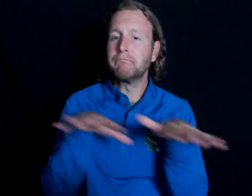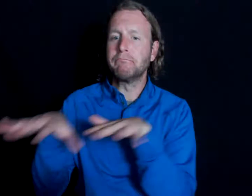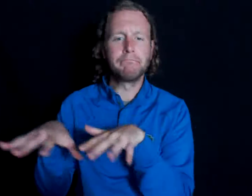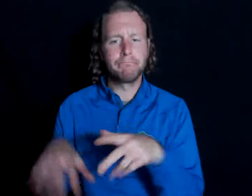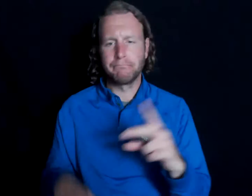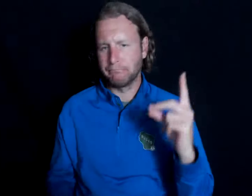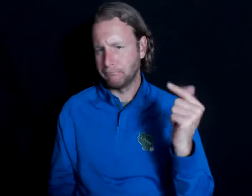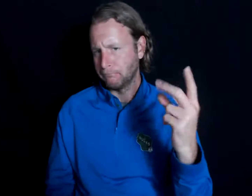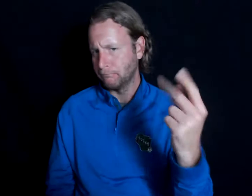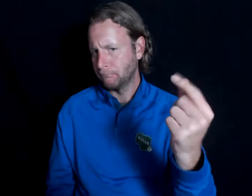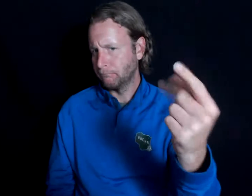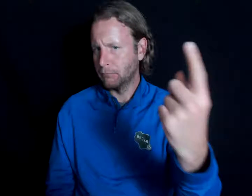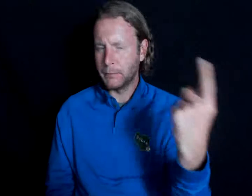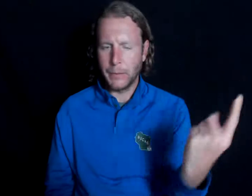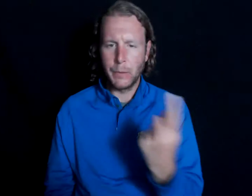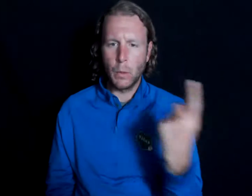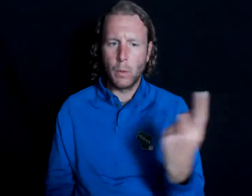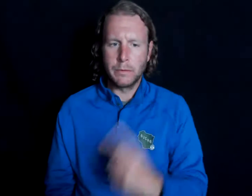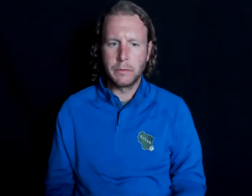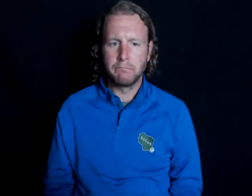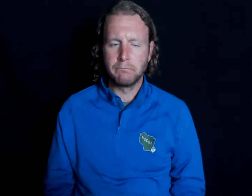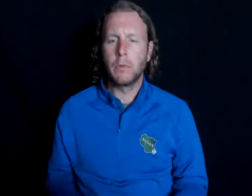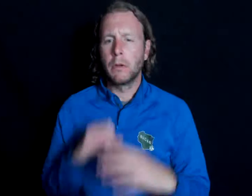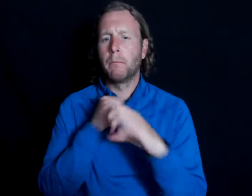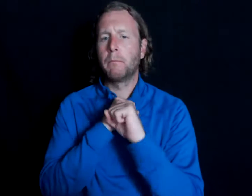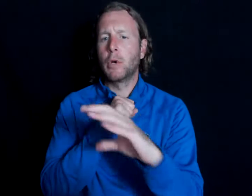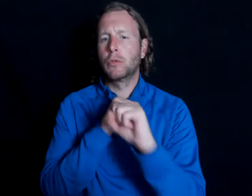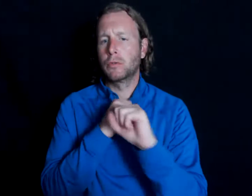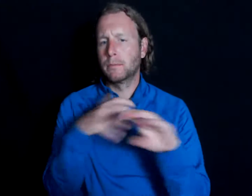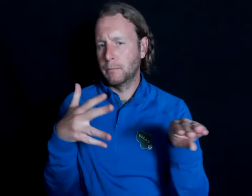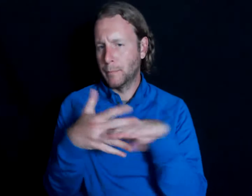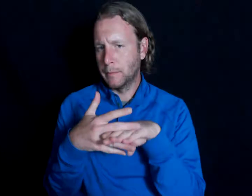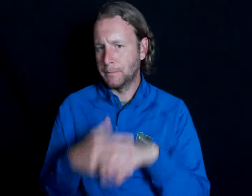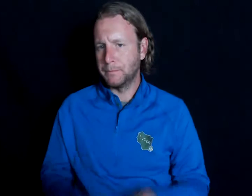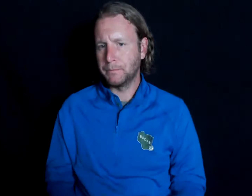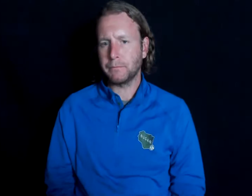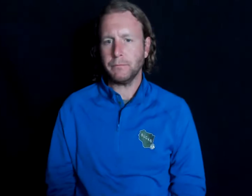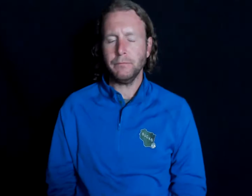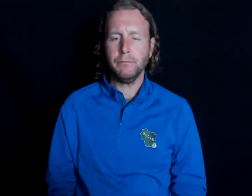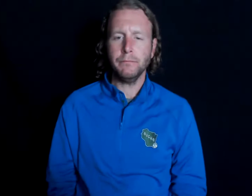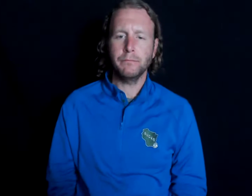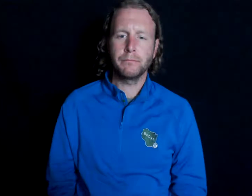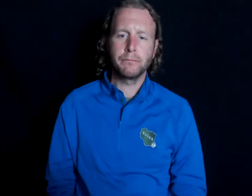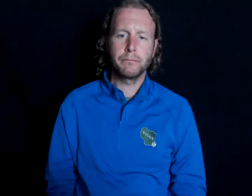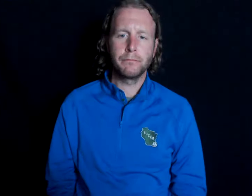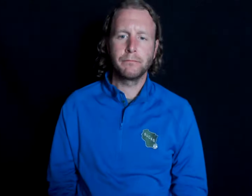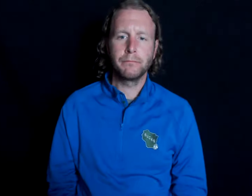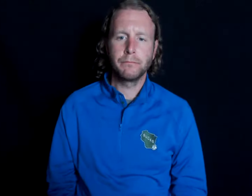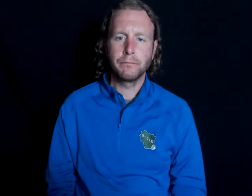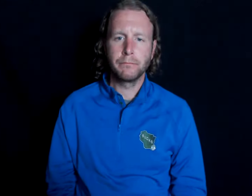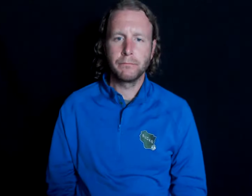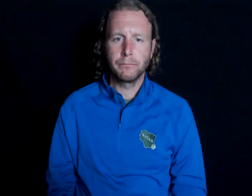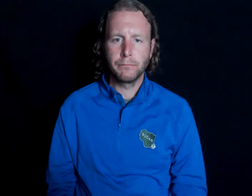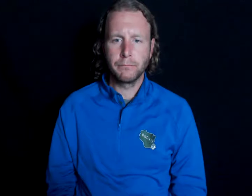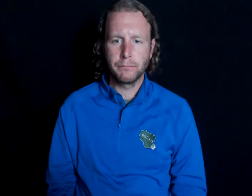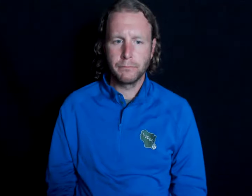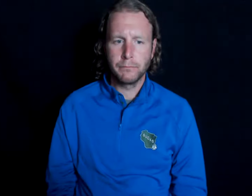We love our new home. There's so much space, We have a guest room now. but we have ants. You're slouching again,